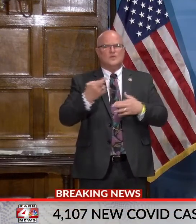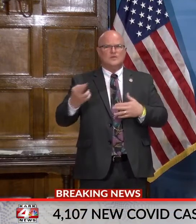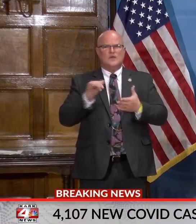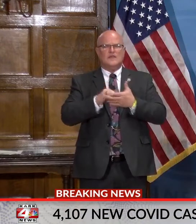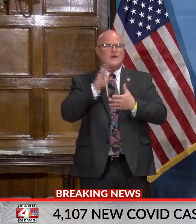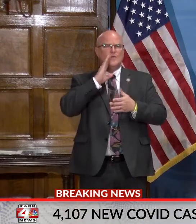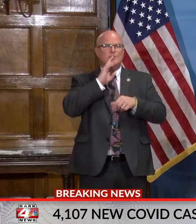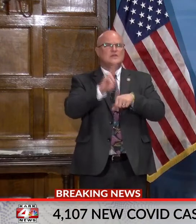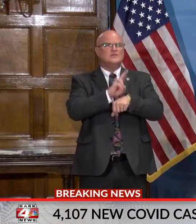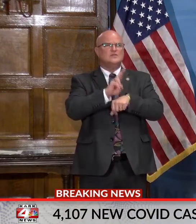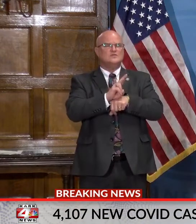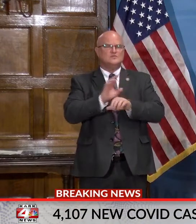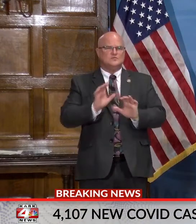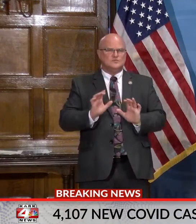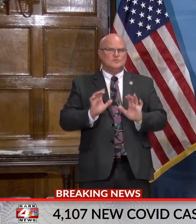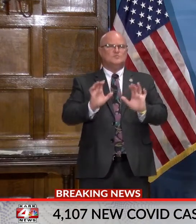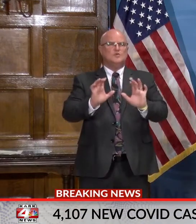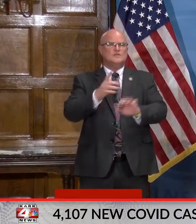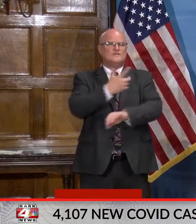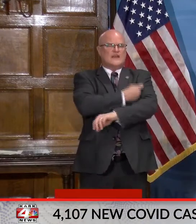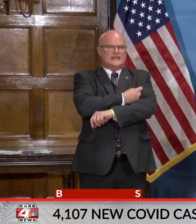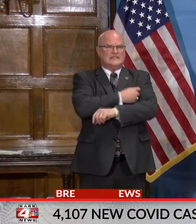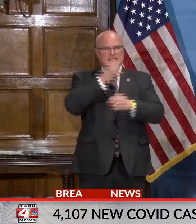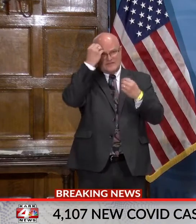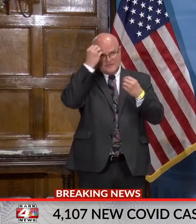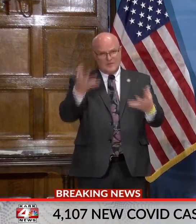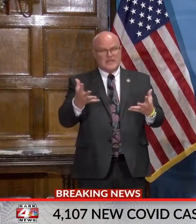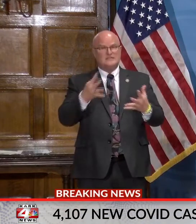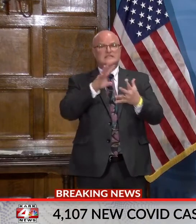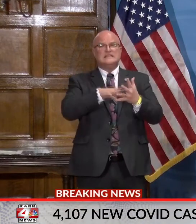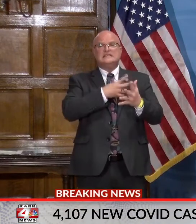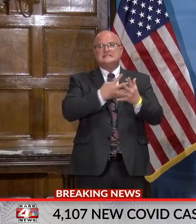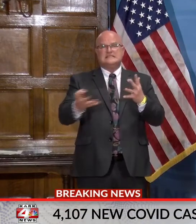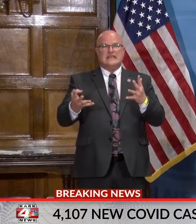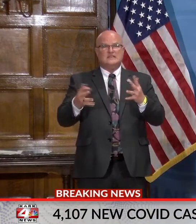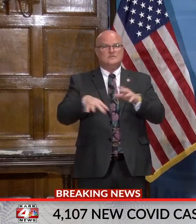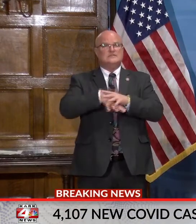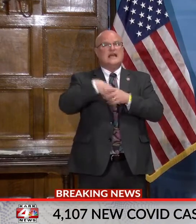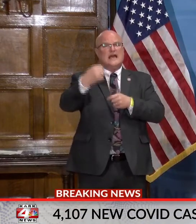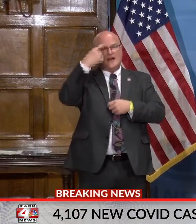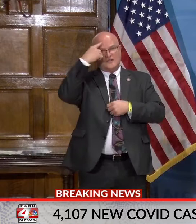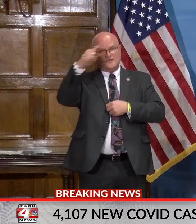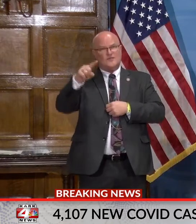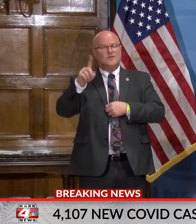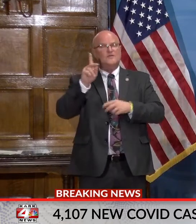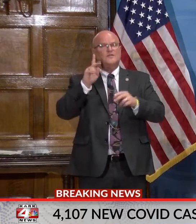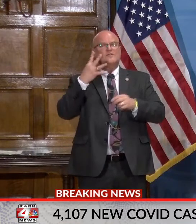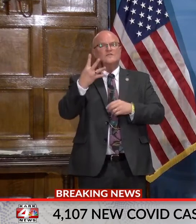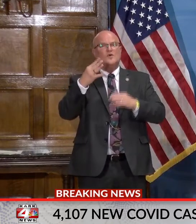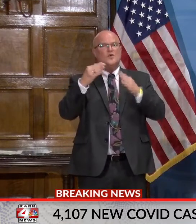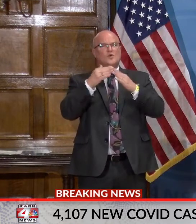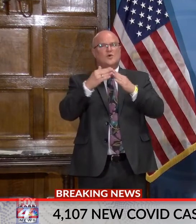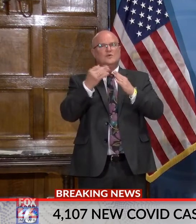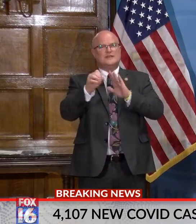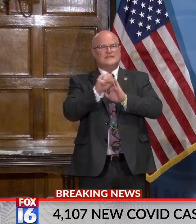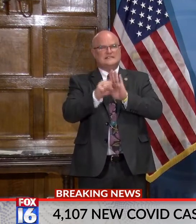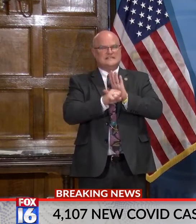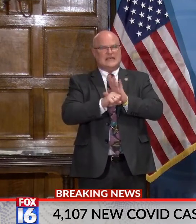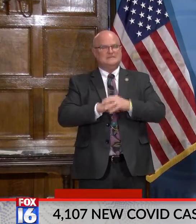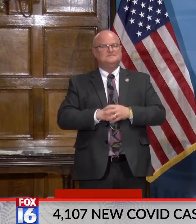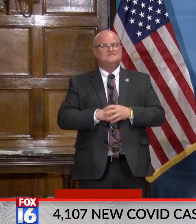to be used to push vaccination information and schedules out to the four corners of the state? Well, our